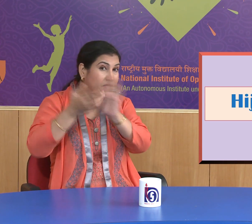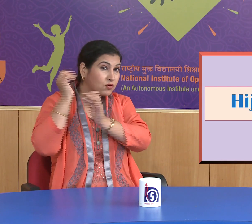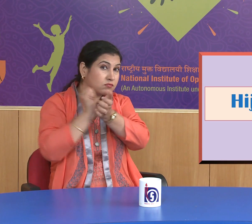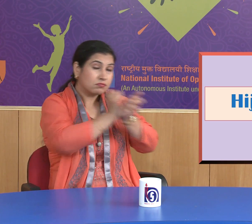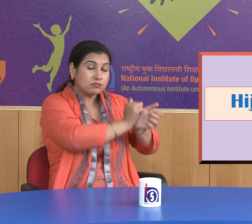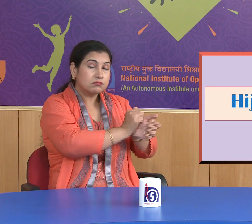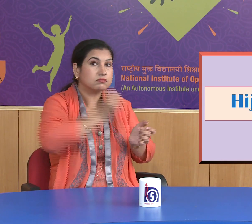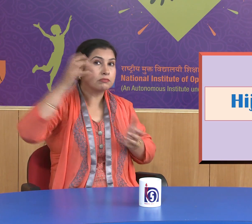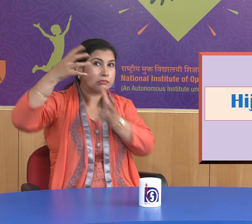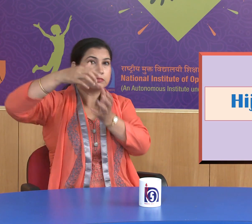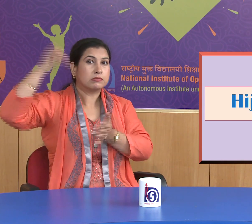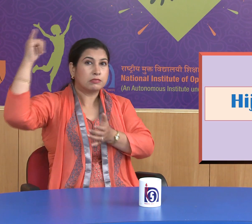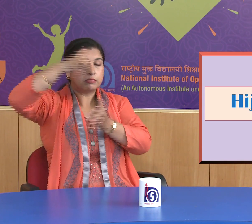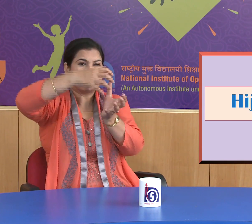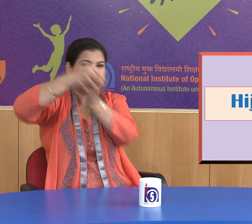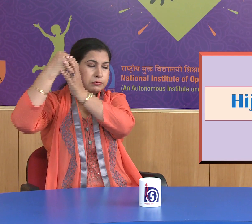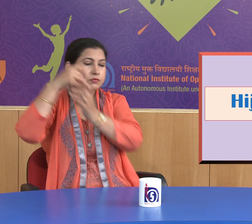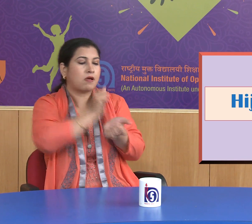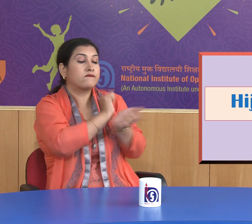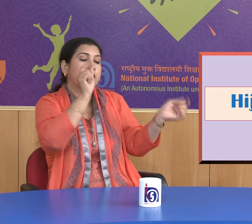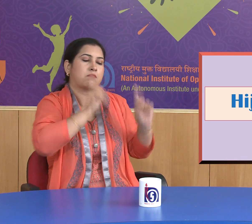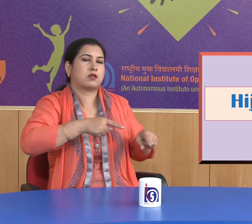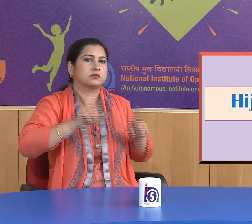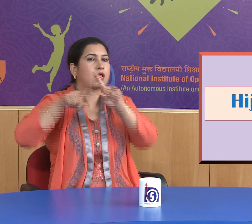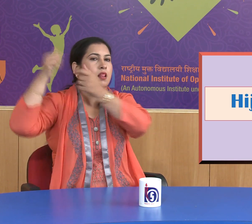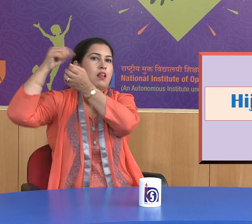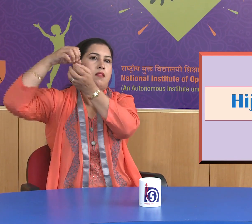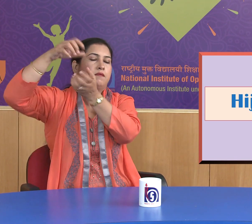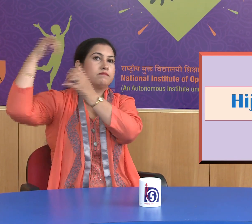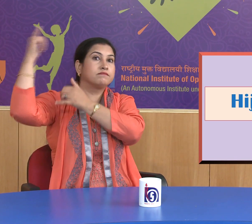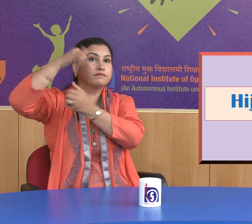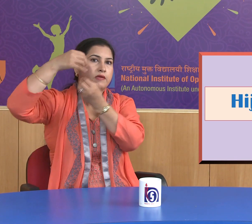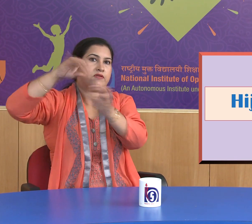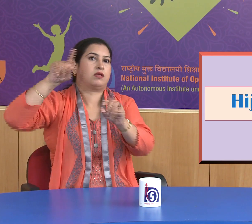captured and kept in jails.